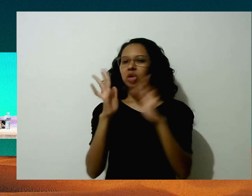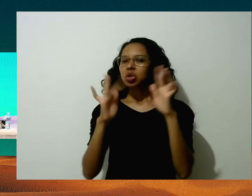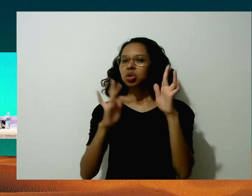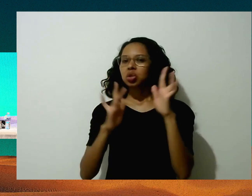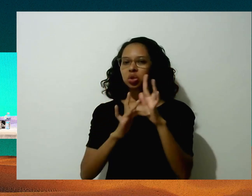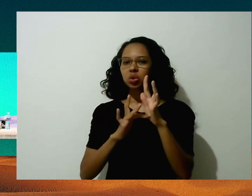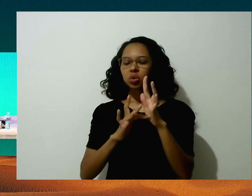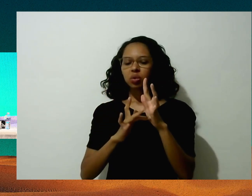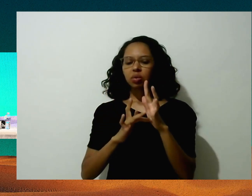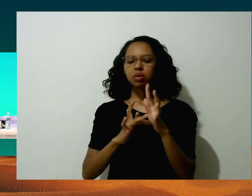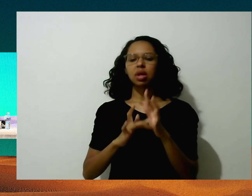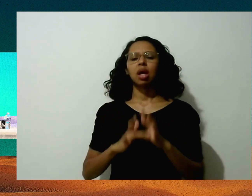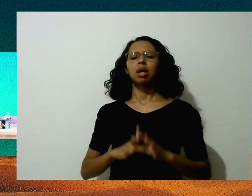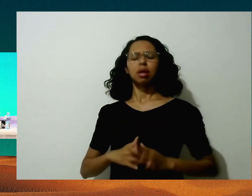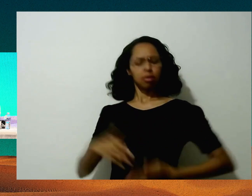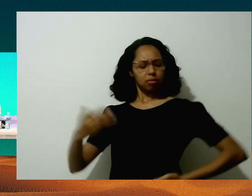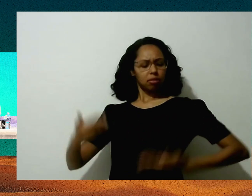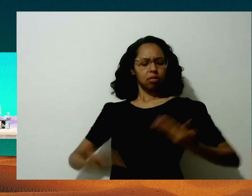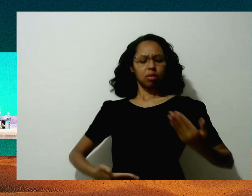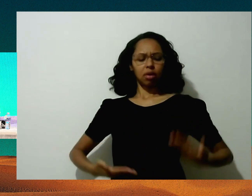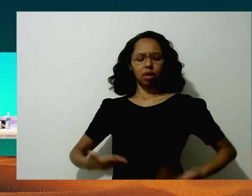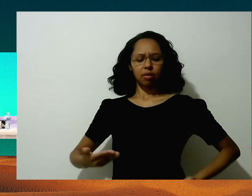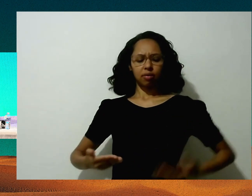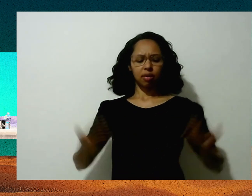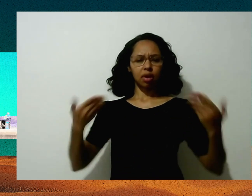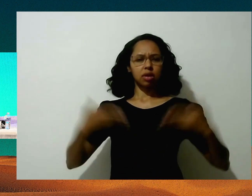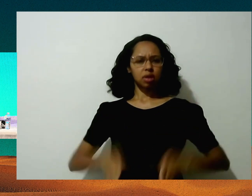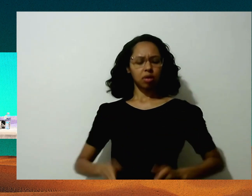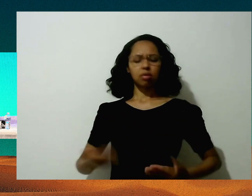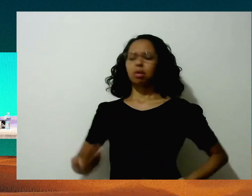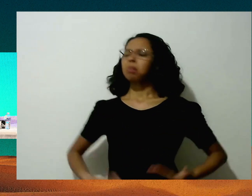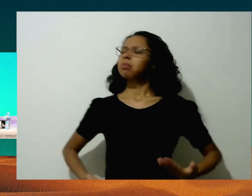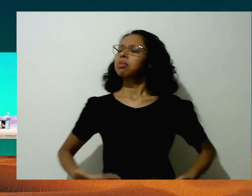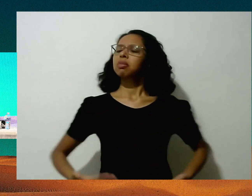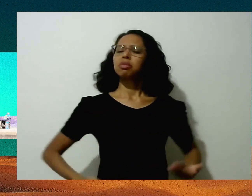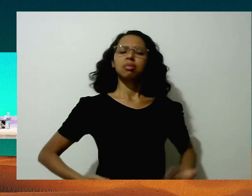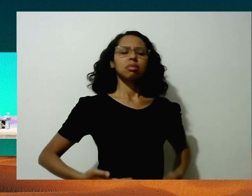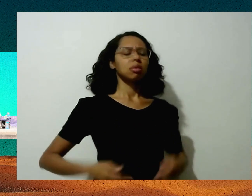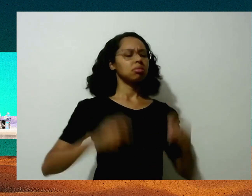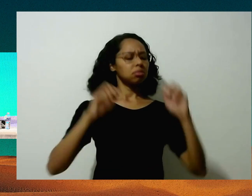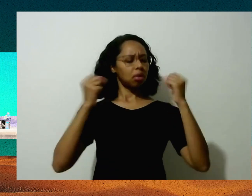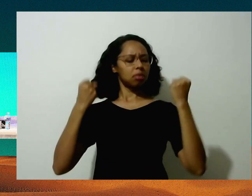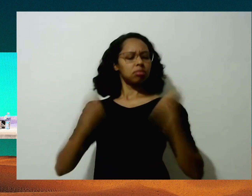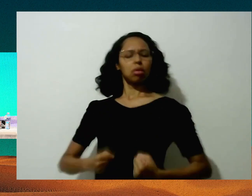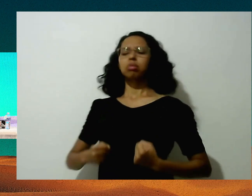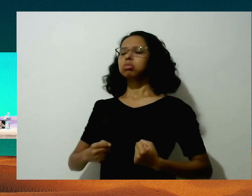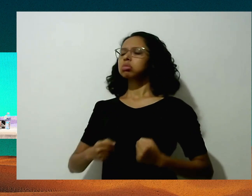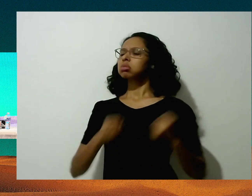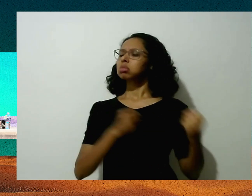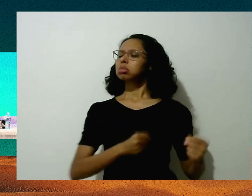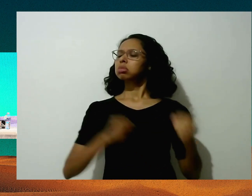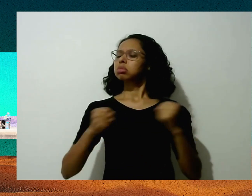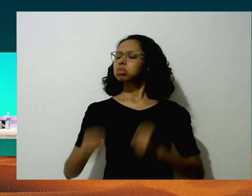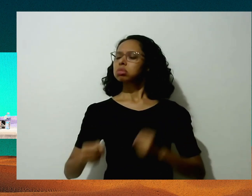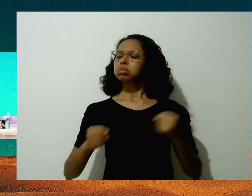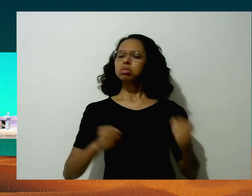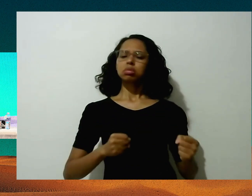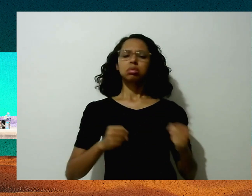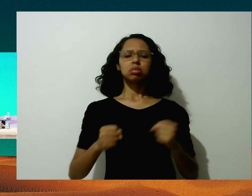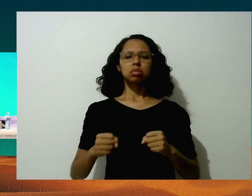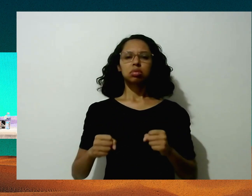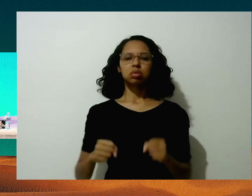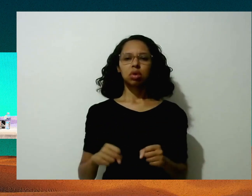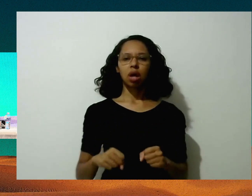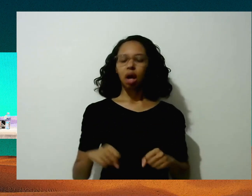fazer obras poderosas, Jesus did not come here to do powerful de works, modo que os homens em volta dele